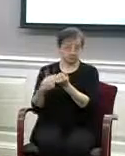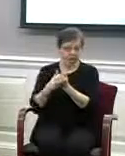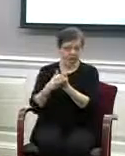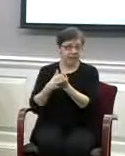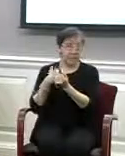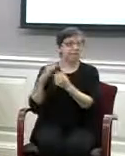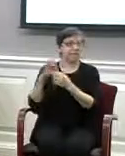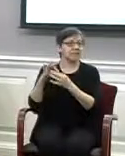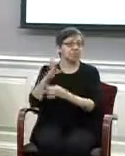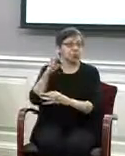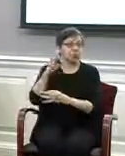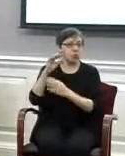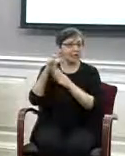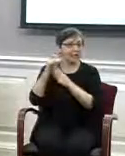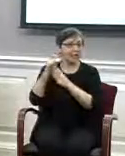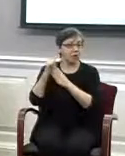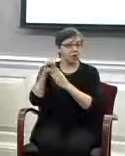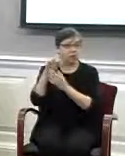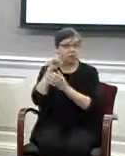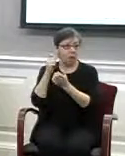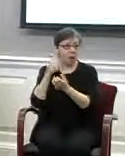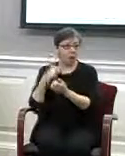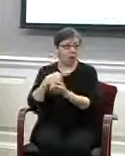by a spiritual leader, and so